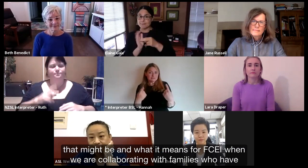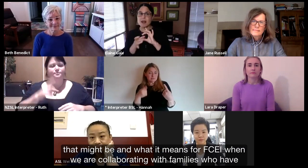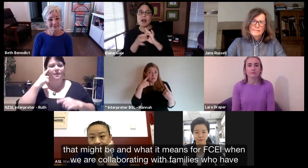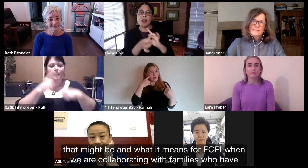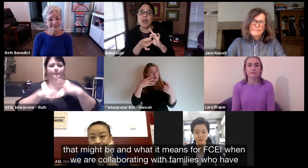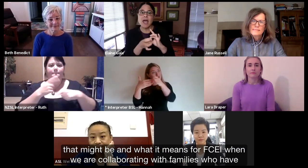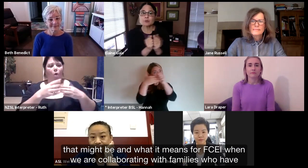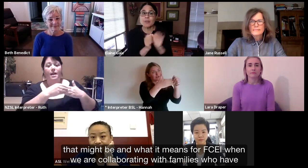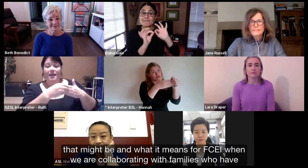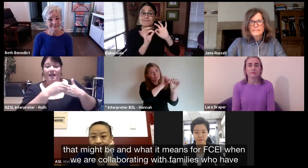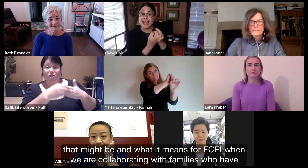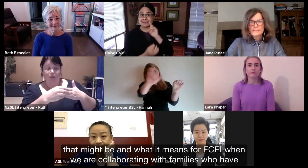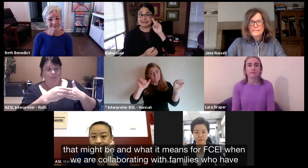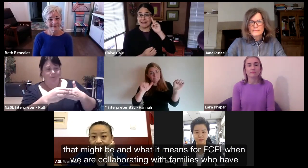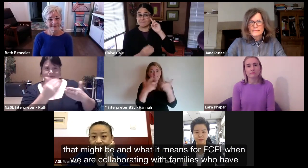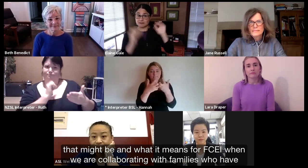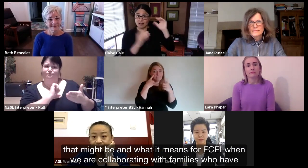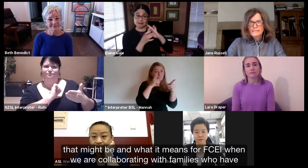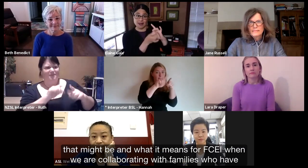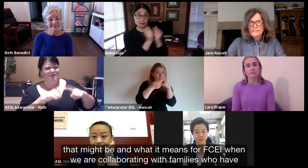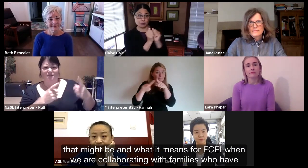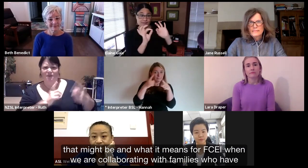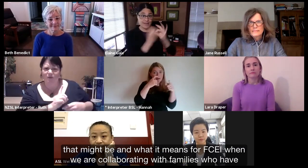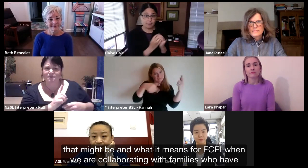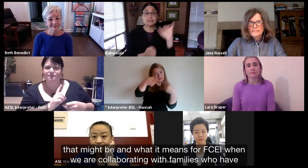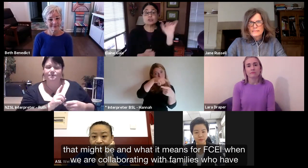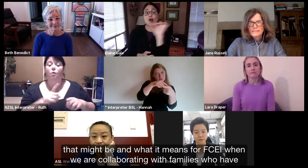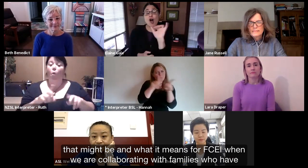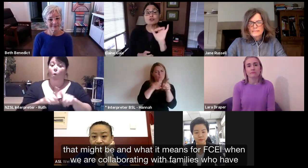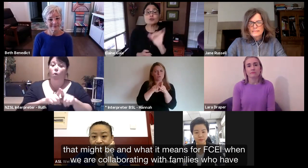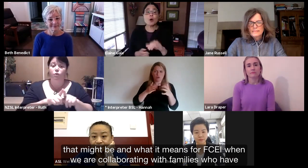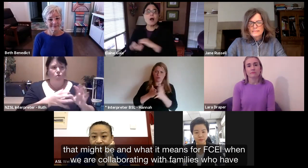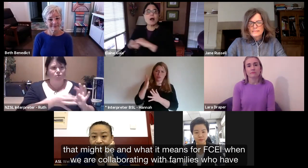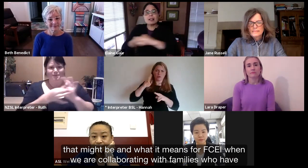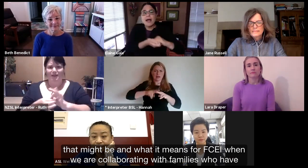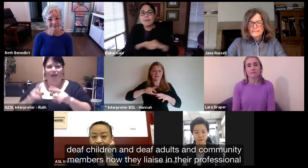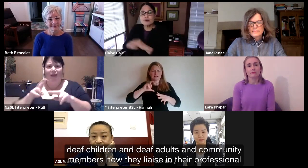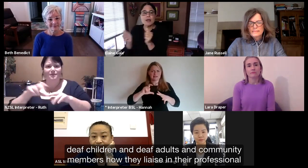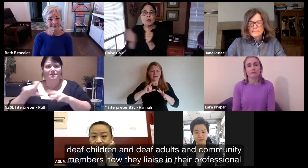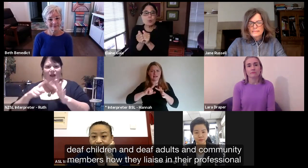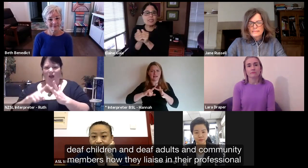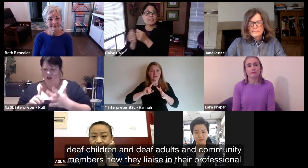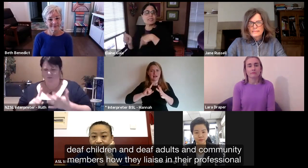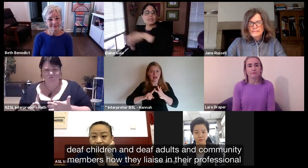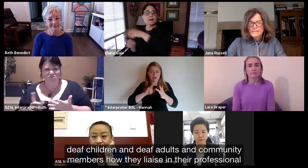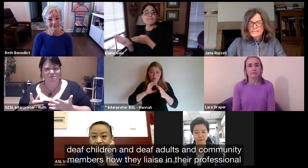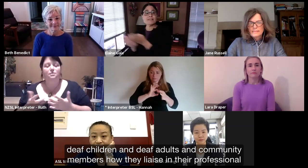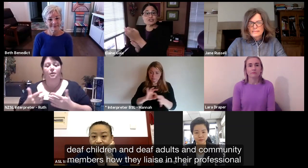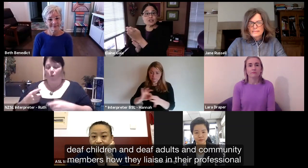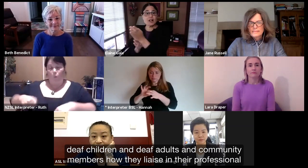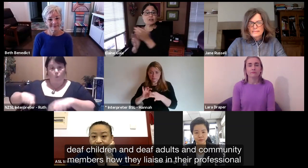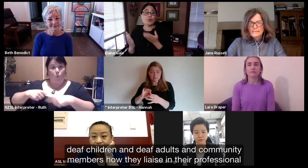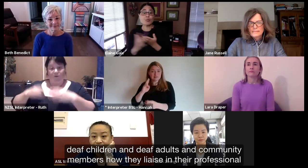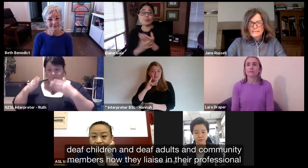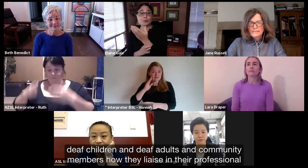may be, and what it means for FCEI when we're collaborating with families who have deaf children and with deaf adults